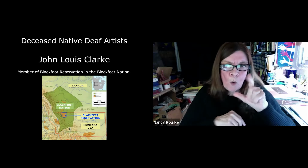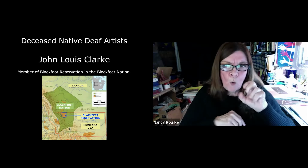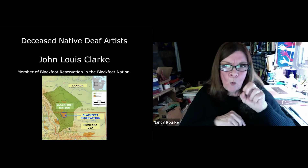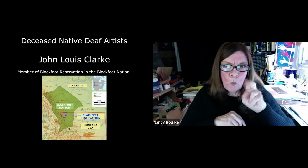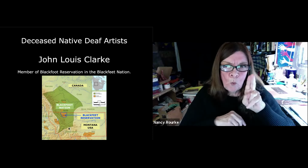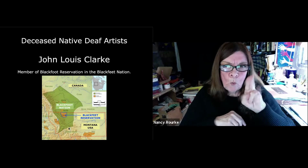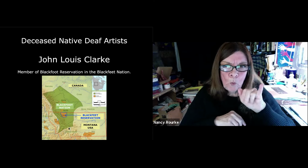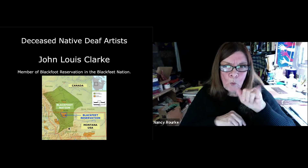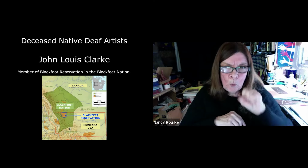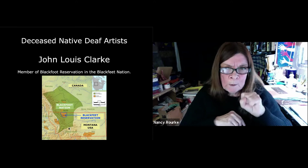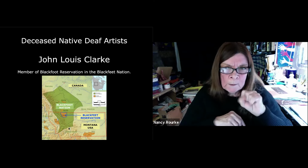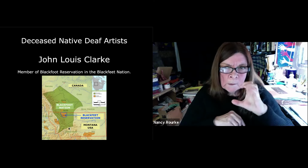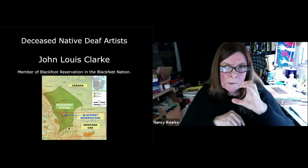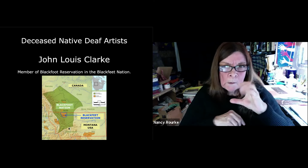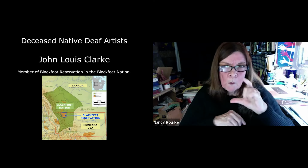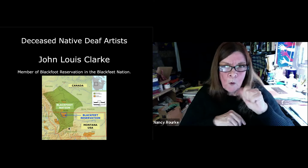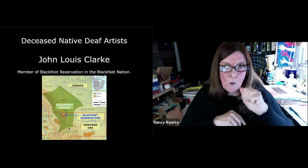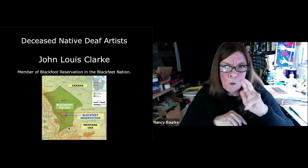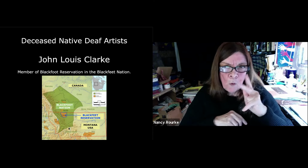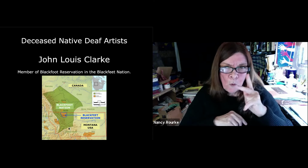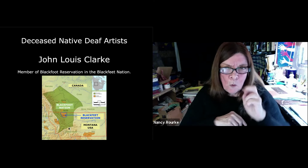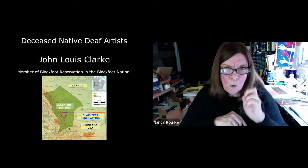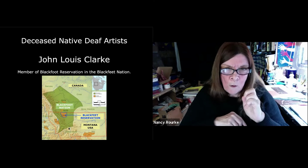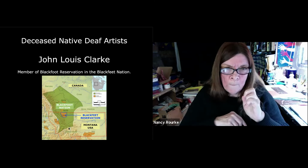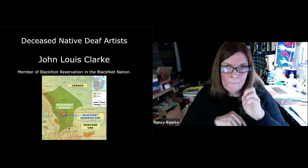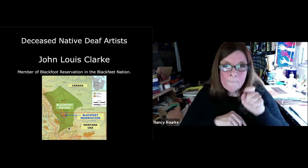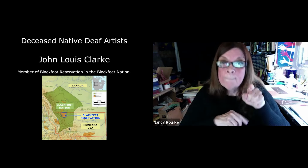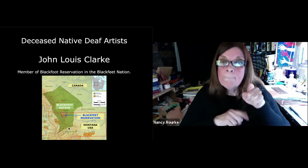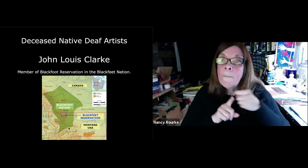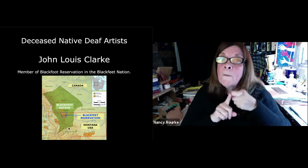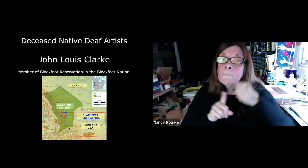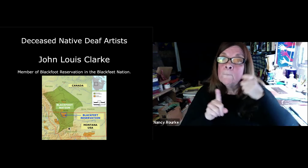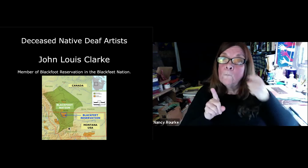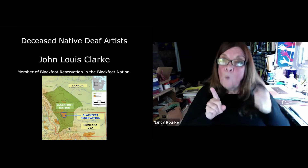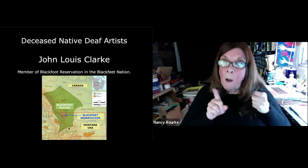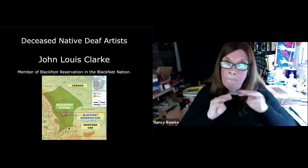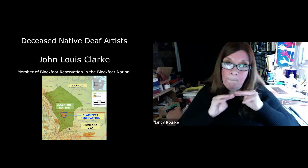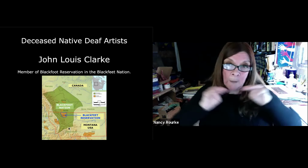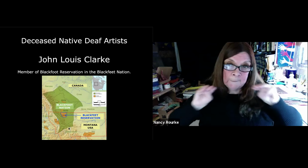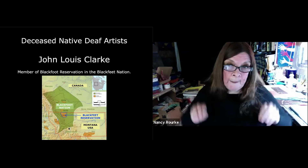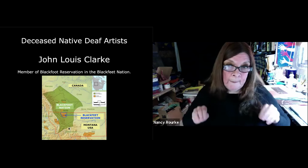This particular artist specialty. And this artist is. John Lewis Clark.